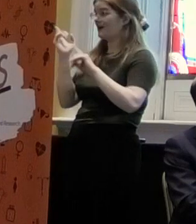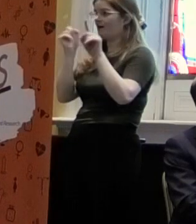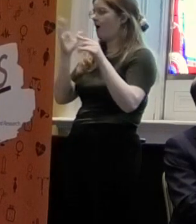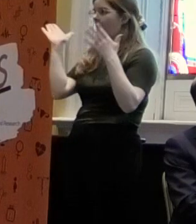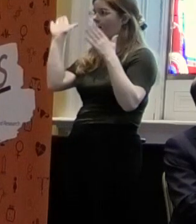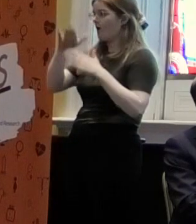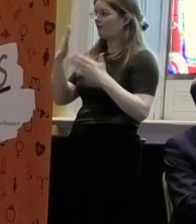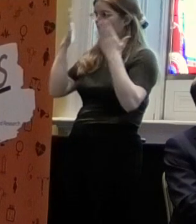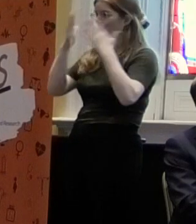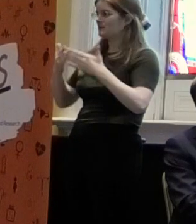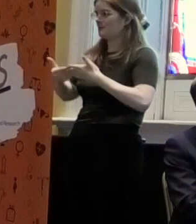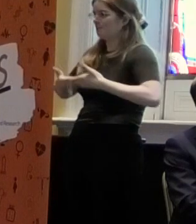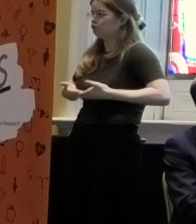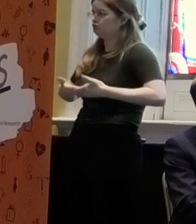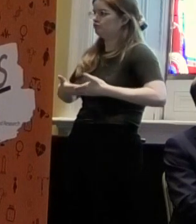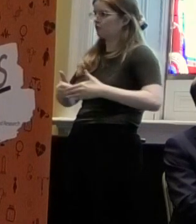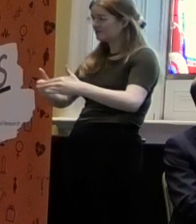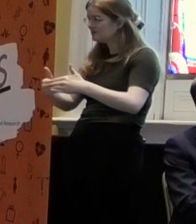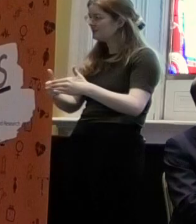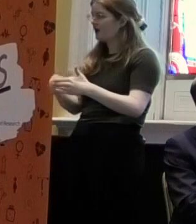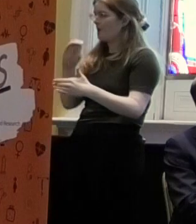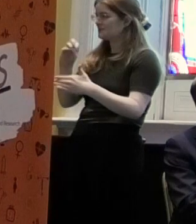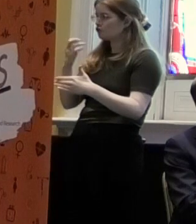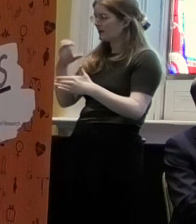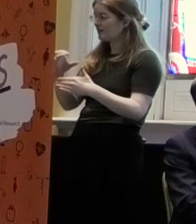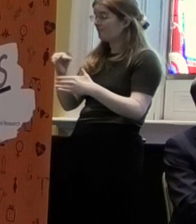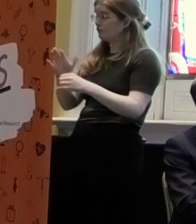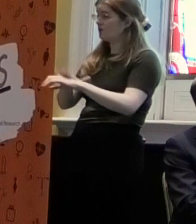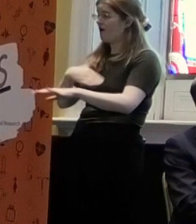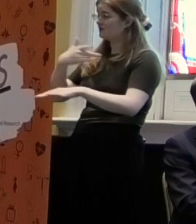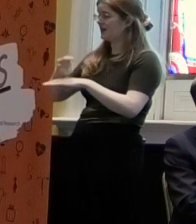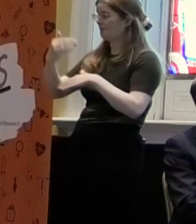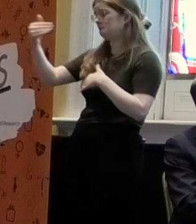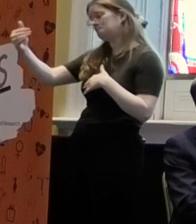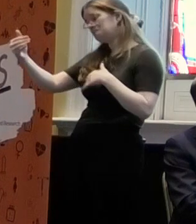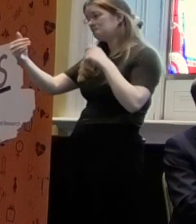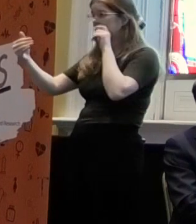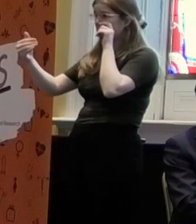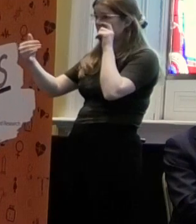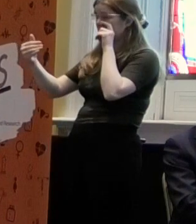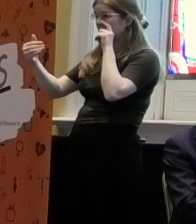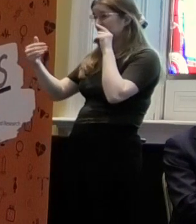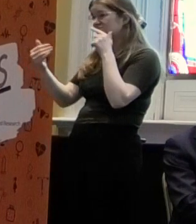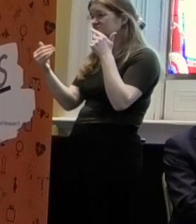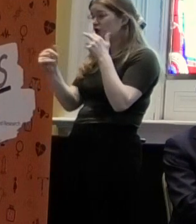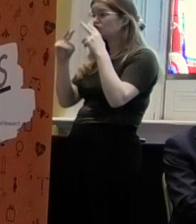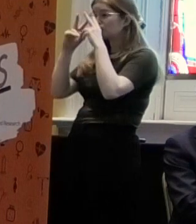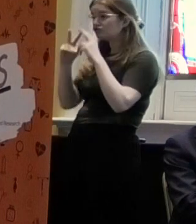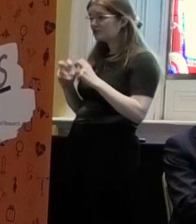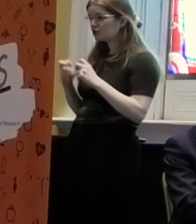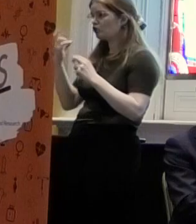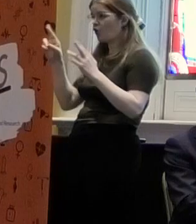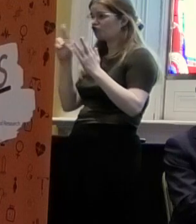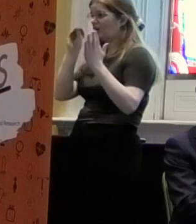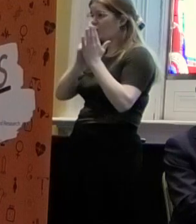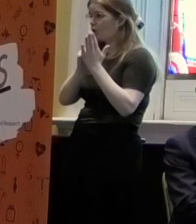focused on obstetrics. So I would say for a long period of time, research or reporting in any